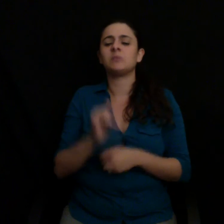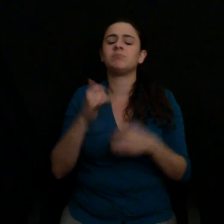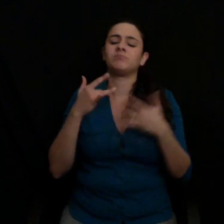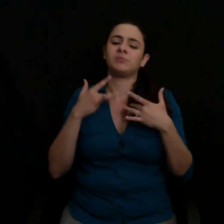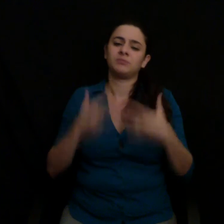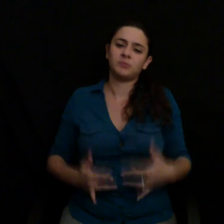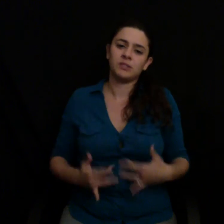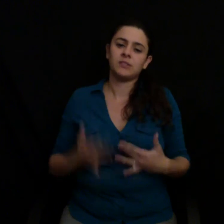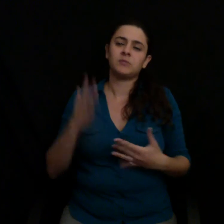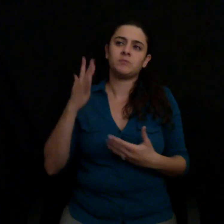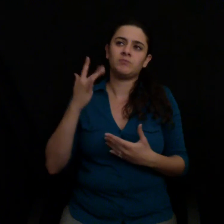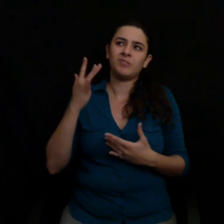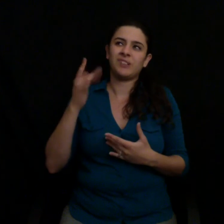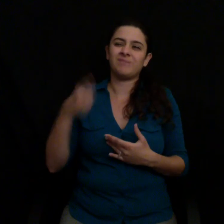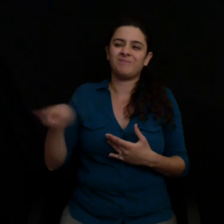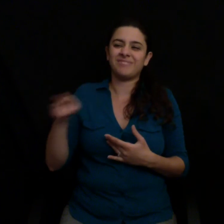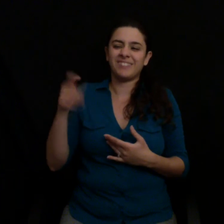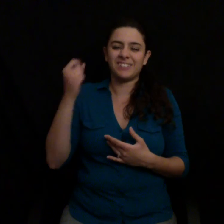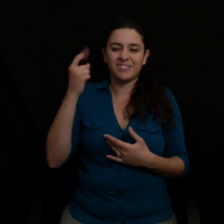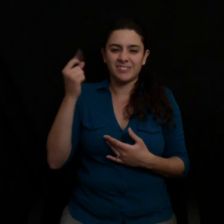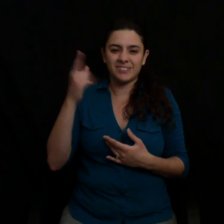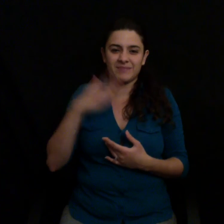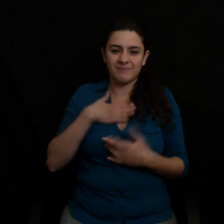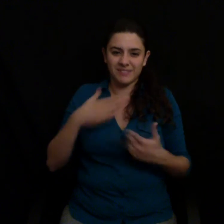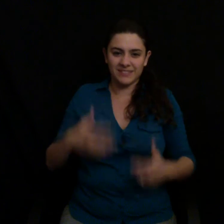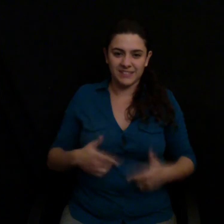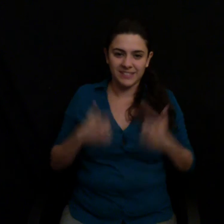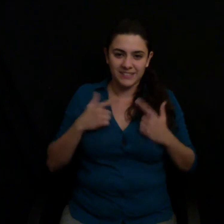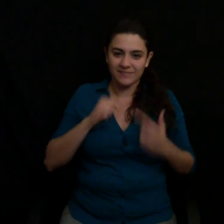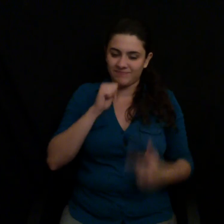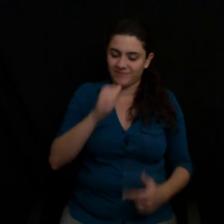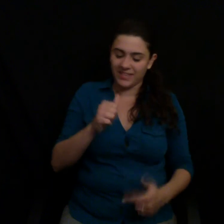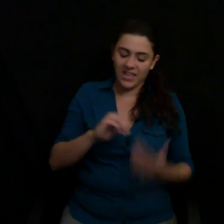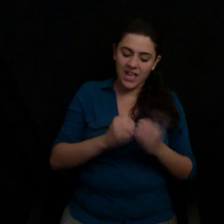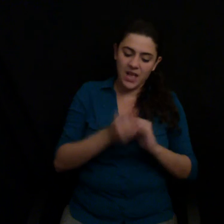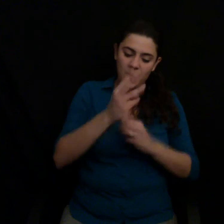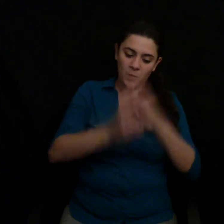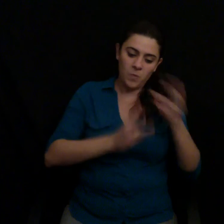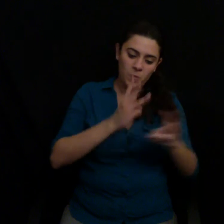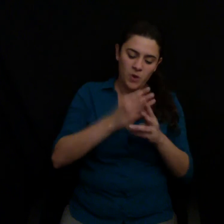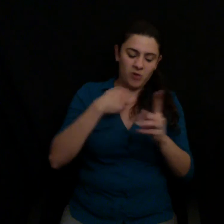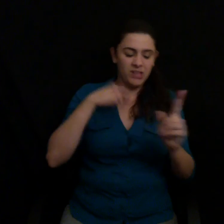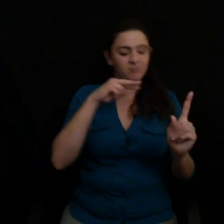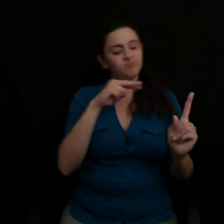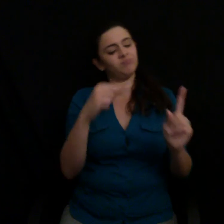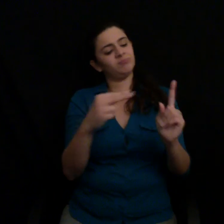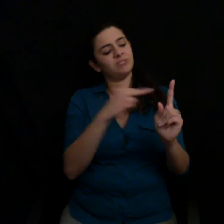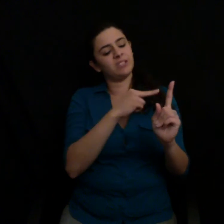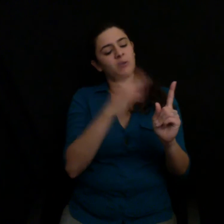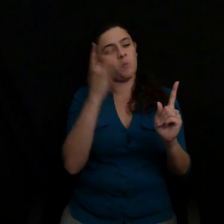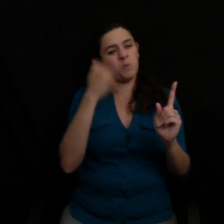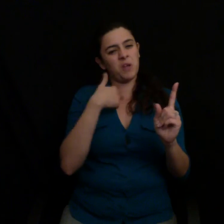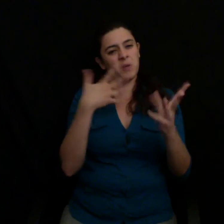quite understand the way I see the world or why I want to do this.